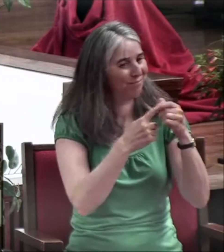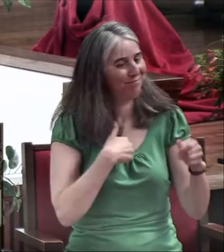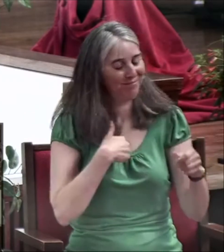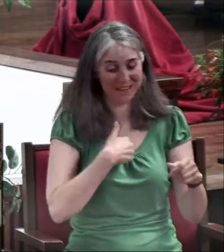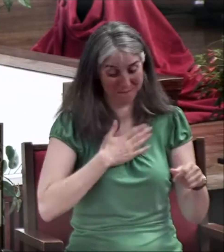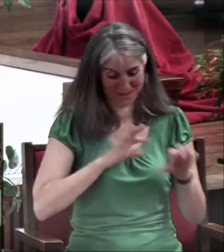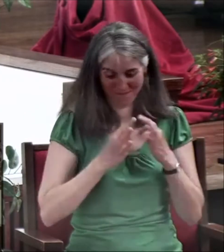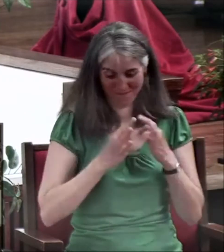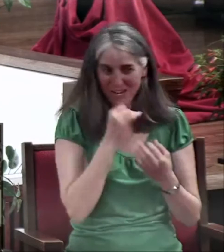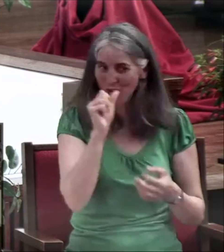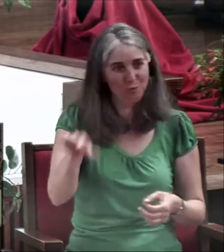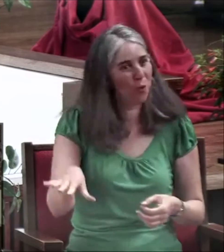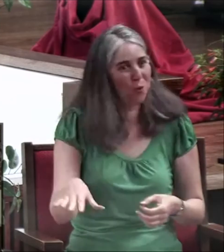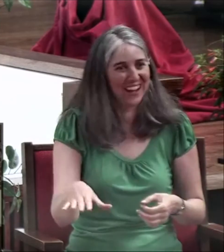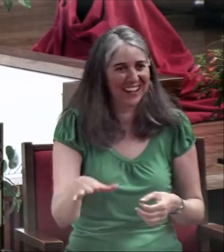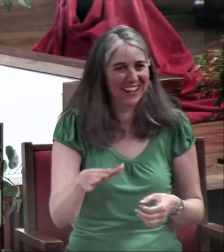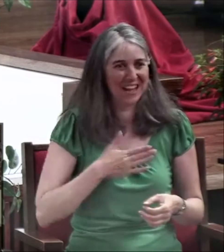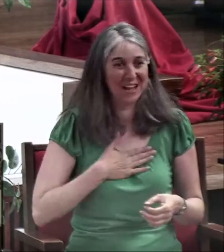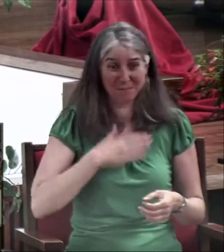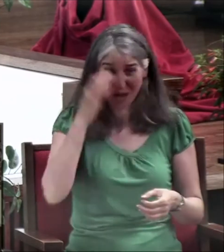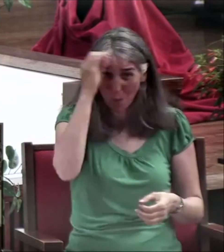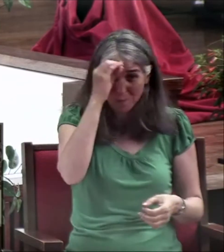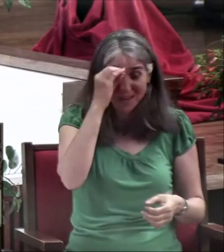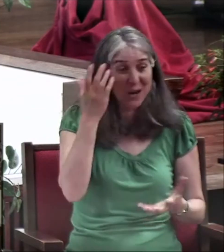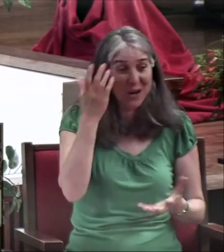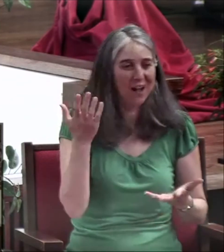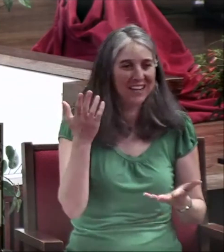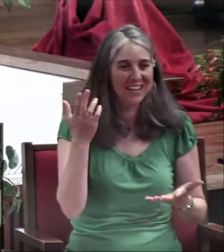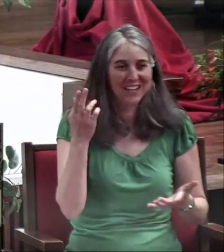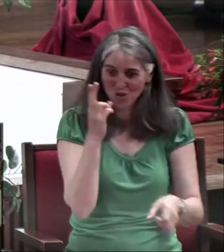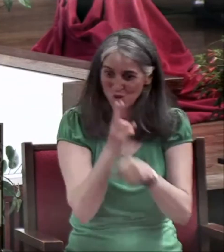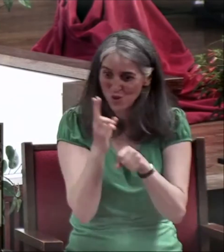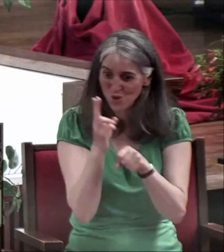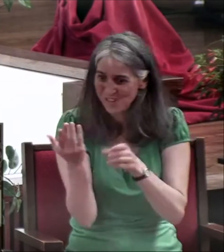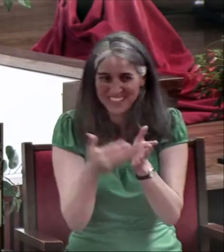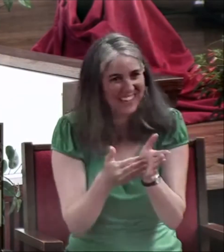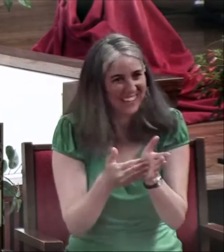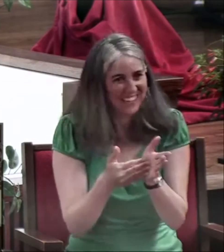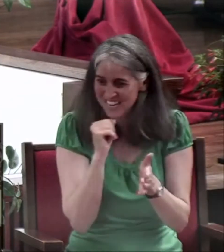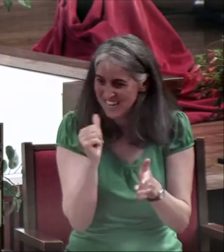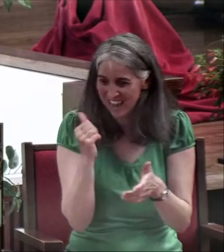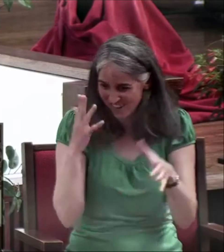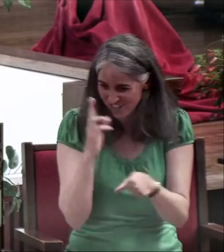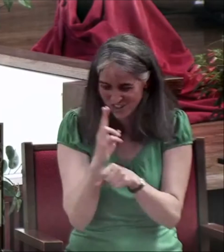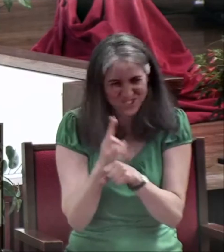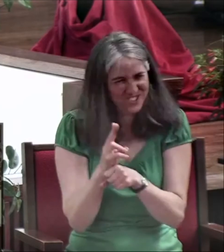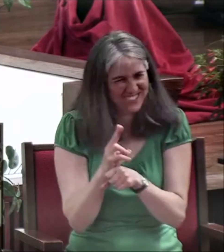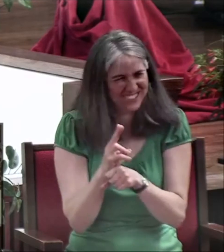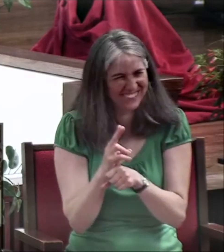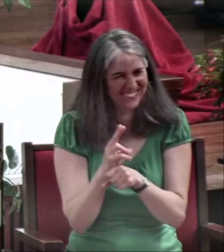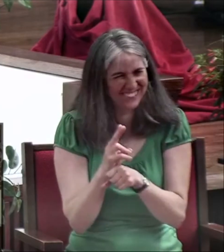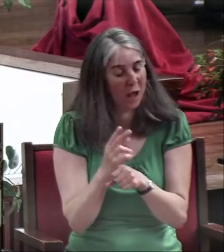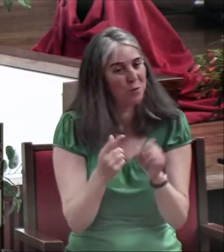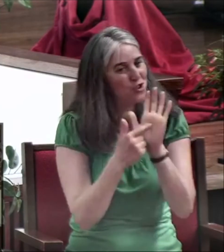it right away, because in my opinion, its usefulness is not over. Now I'm going to